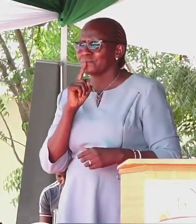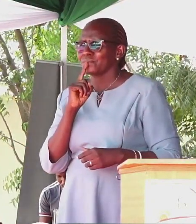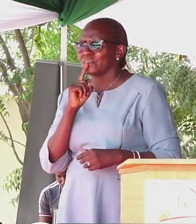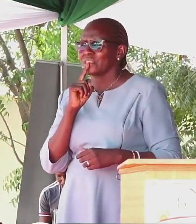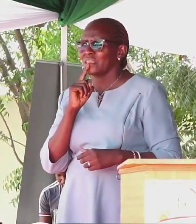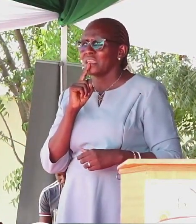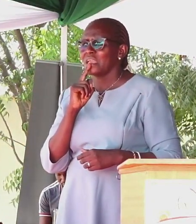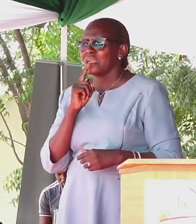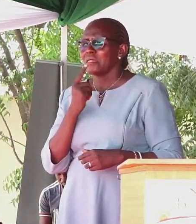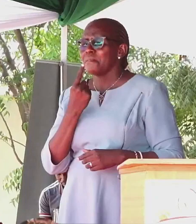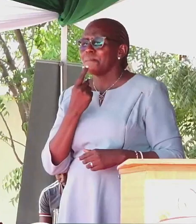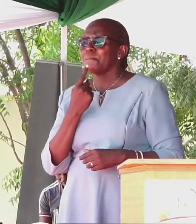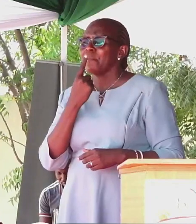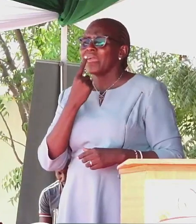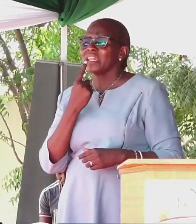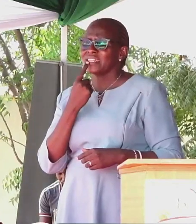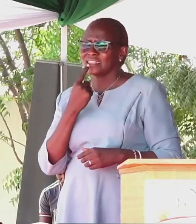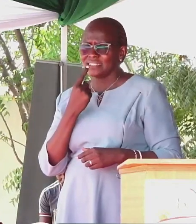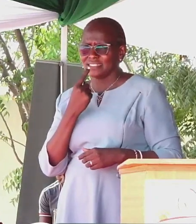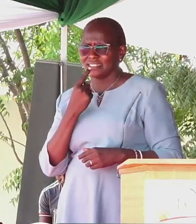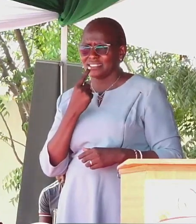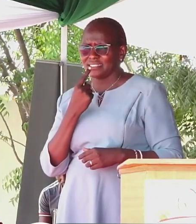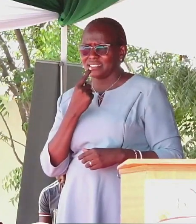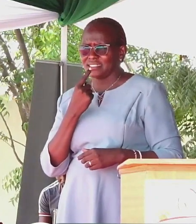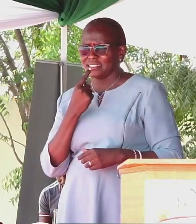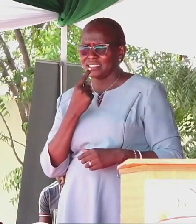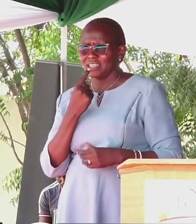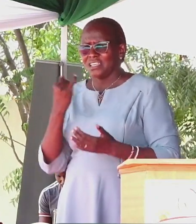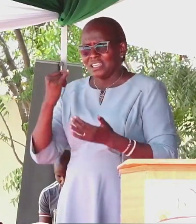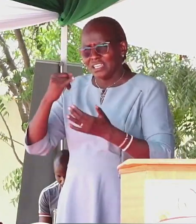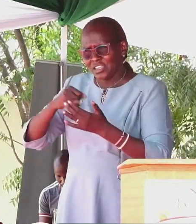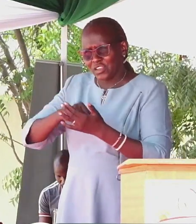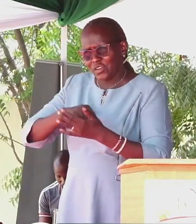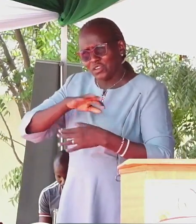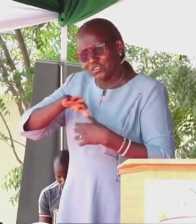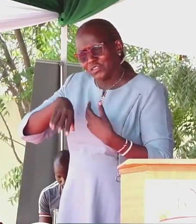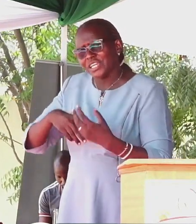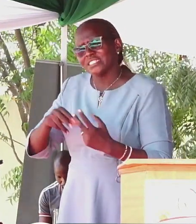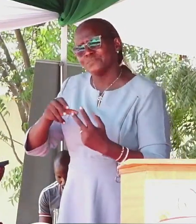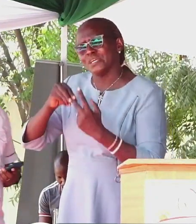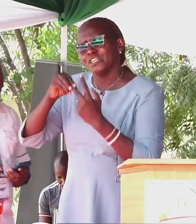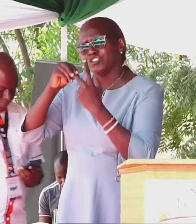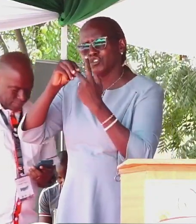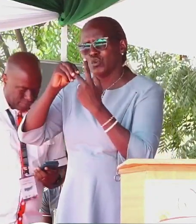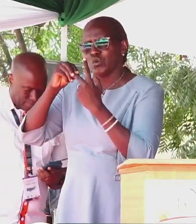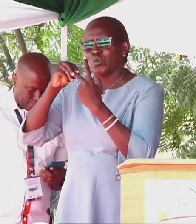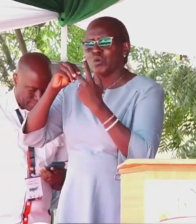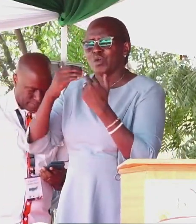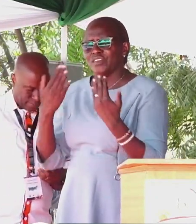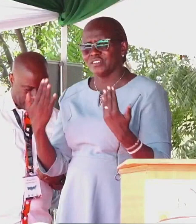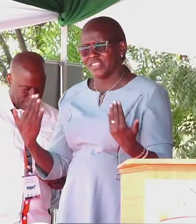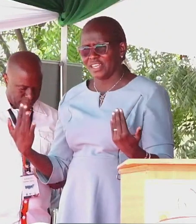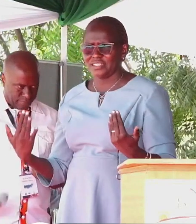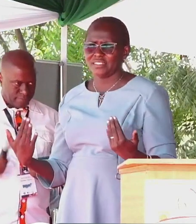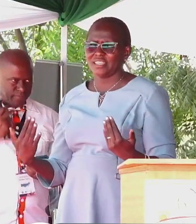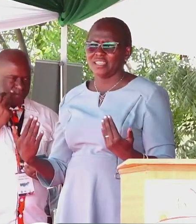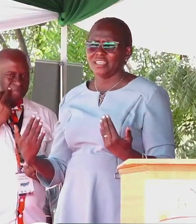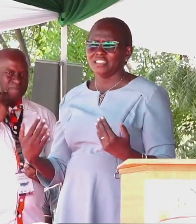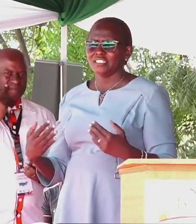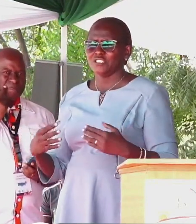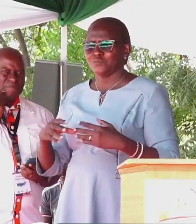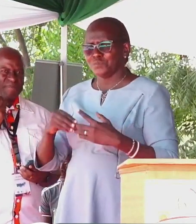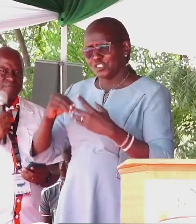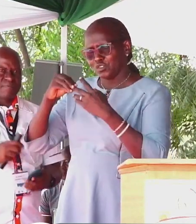pojo beans and some vegetables. We have also included all the special units and all the special schools in